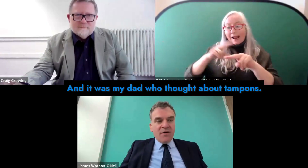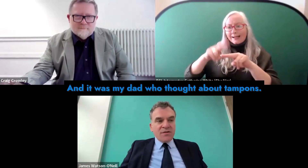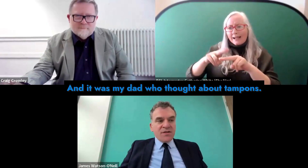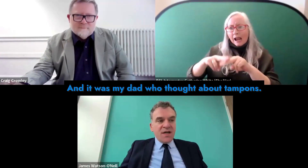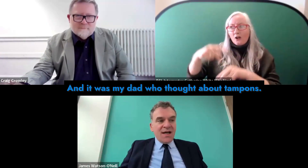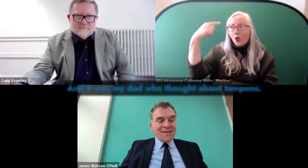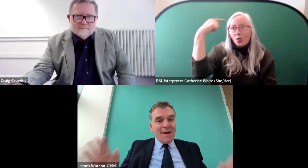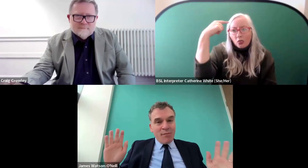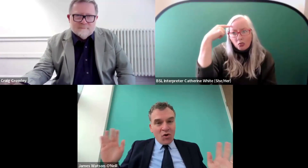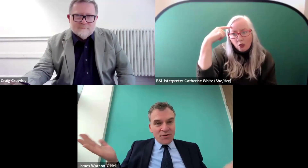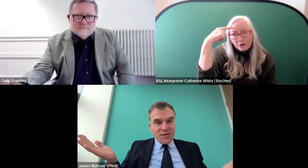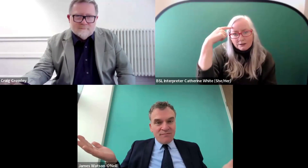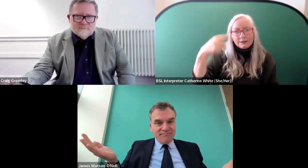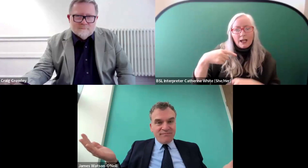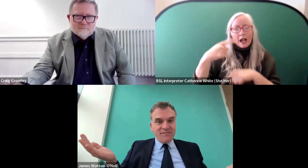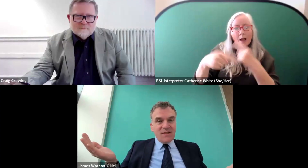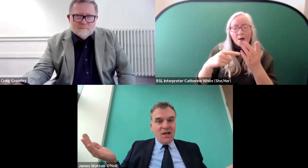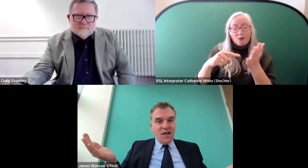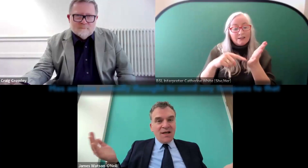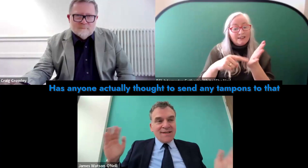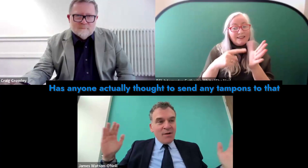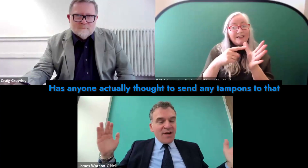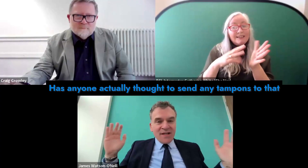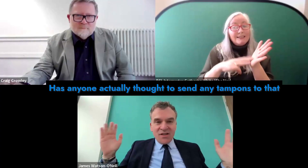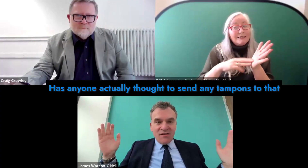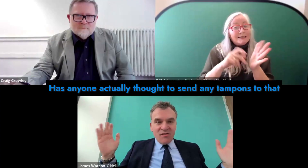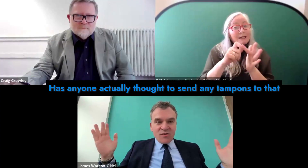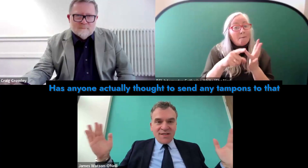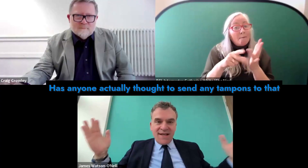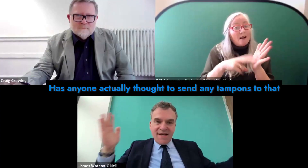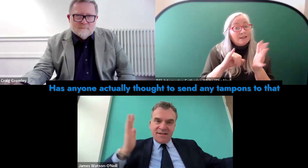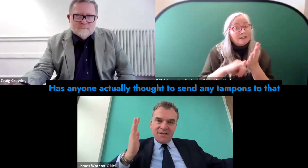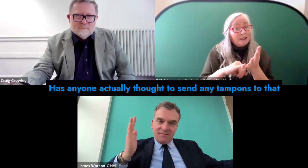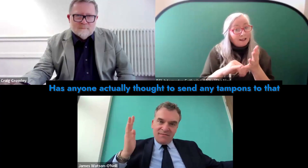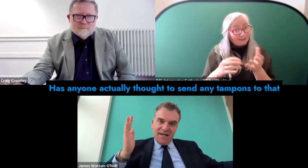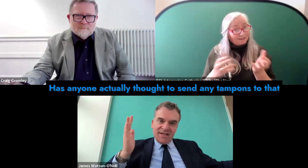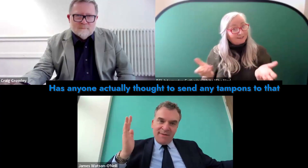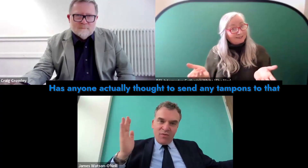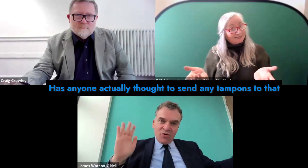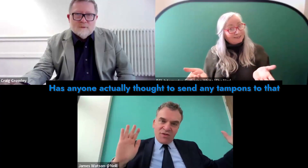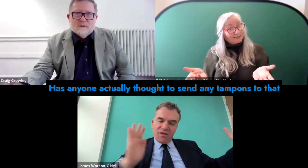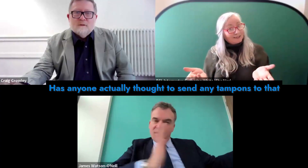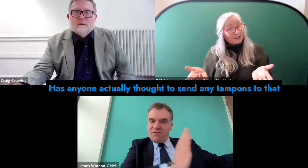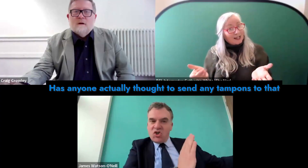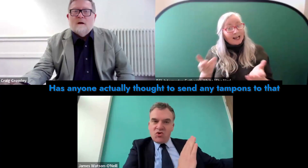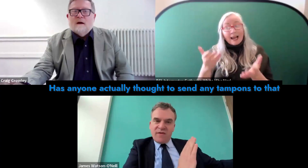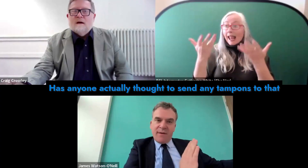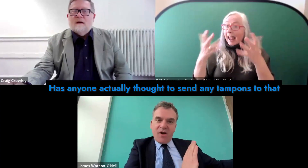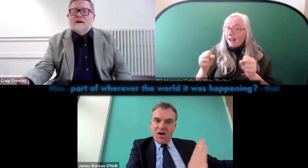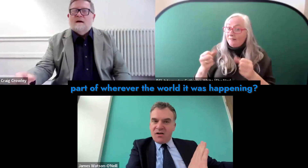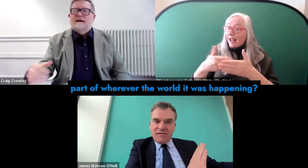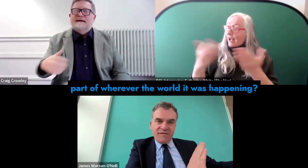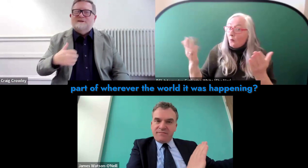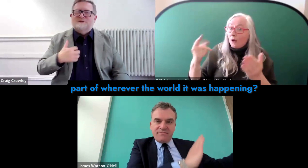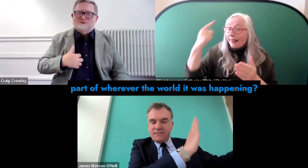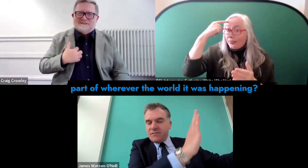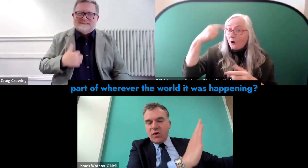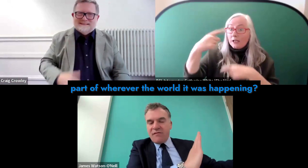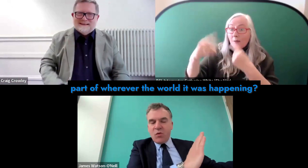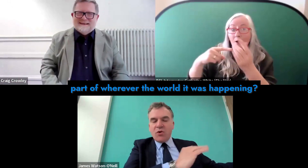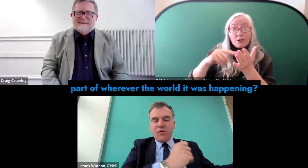thought about tampons. Has anyone actually thought to send any tampons to that part